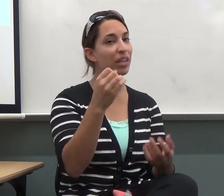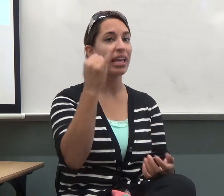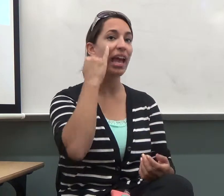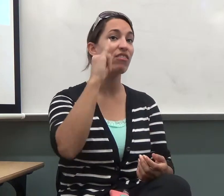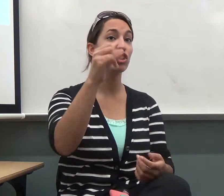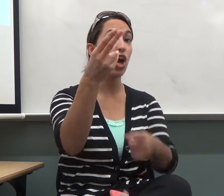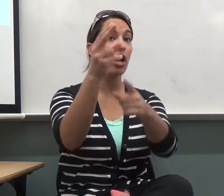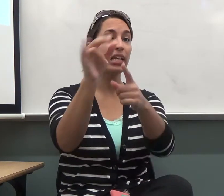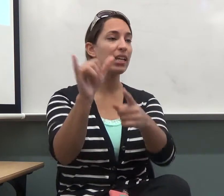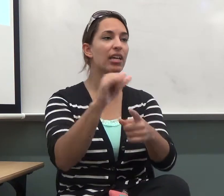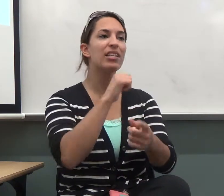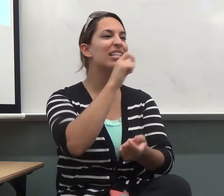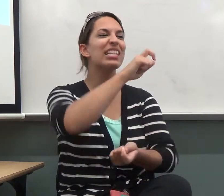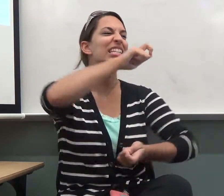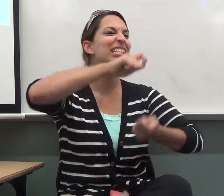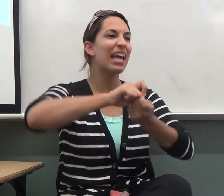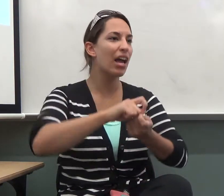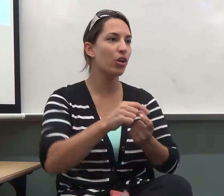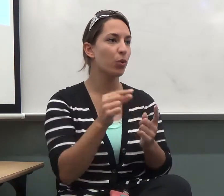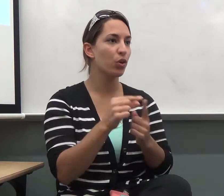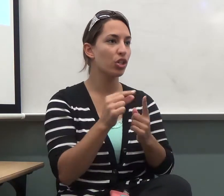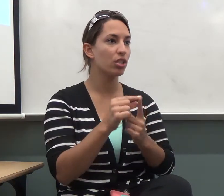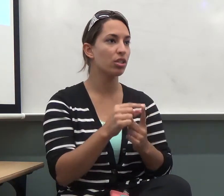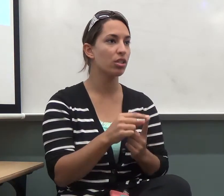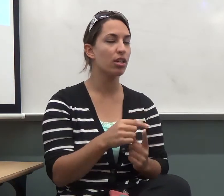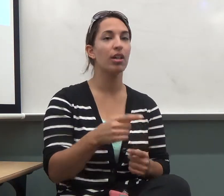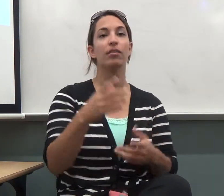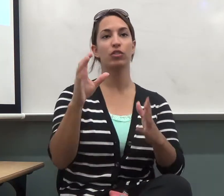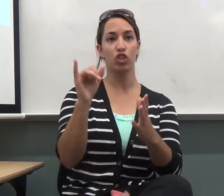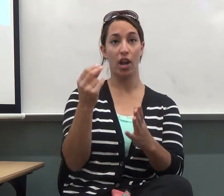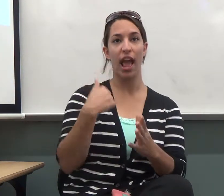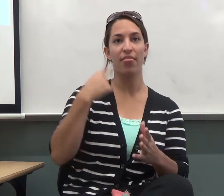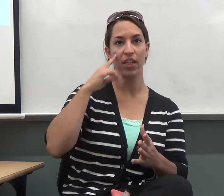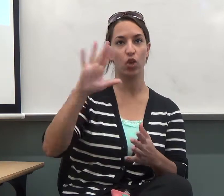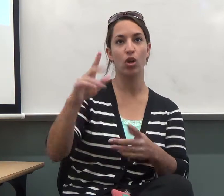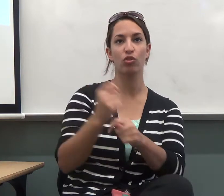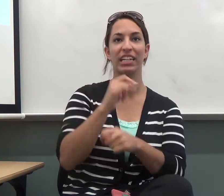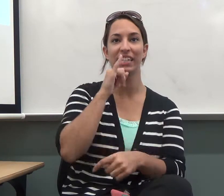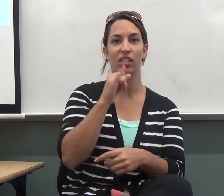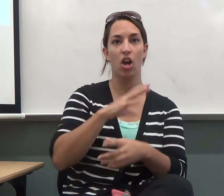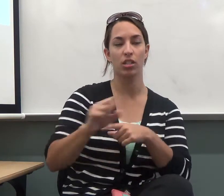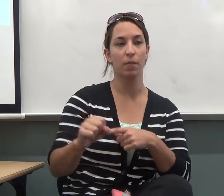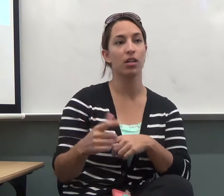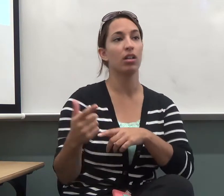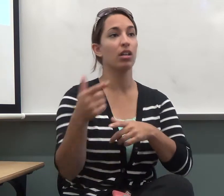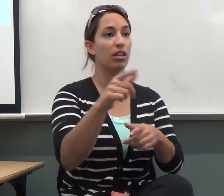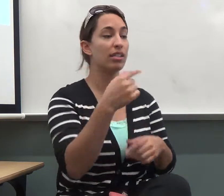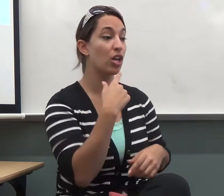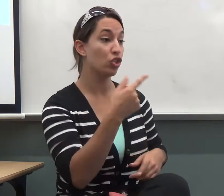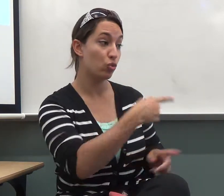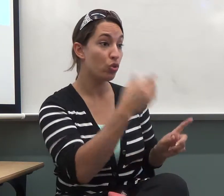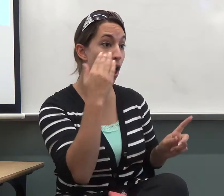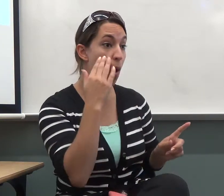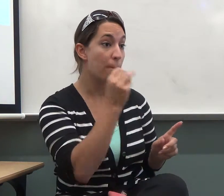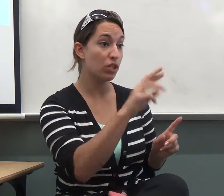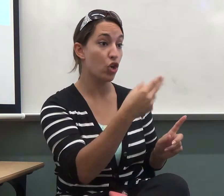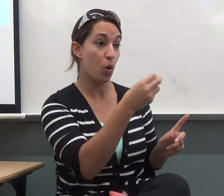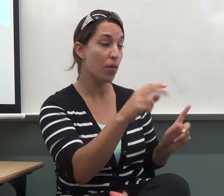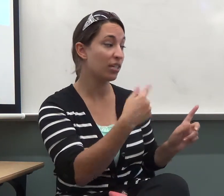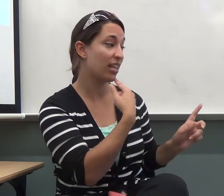words, Johnny, I think your truck is awesome. And you tell him, Do you know that Mr. Hooper said, Johnny, I think your truck